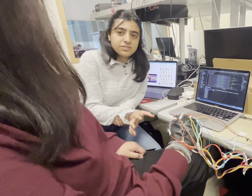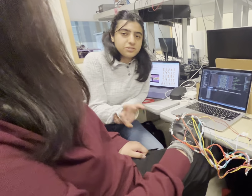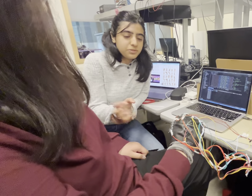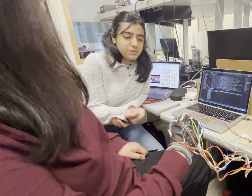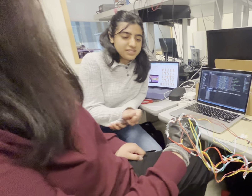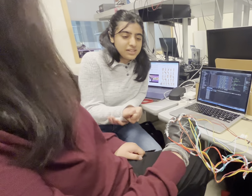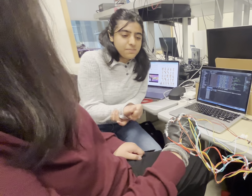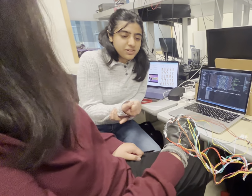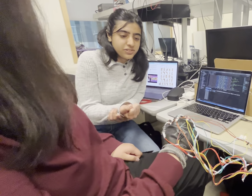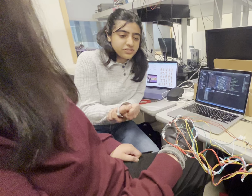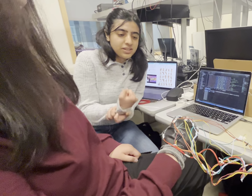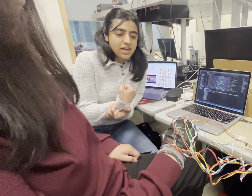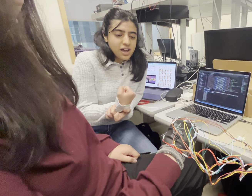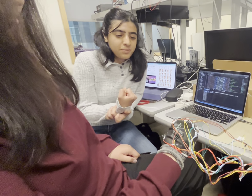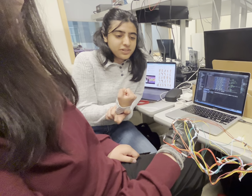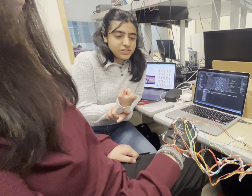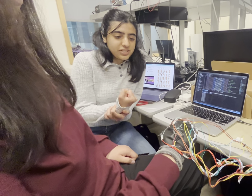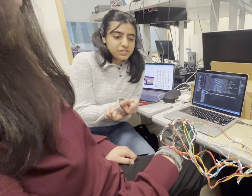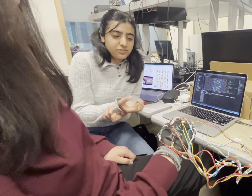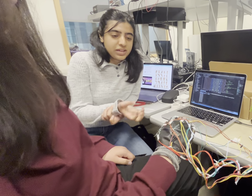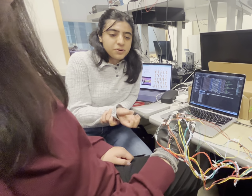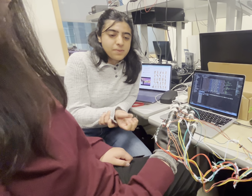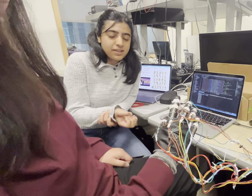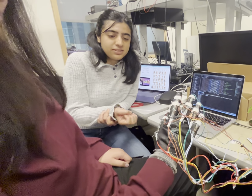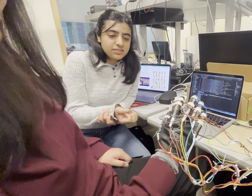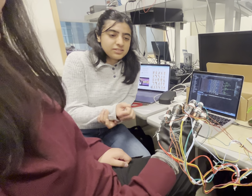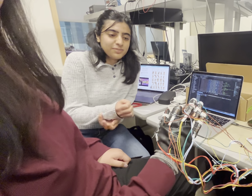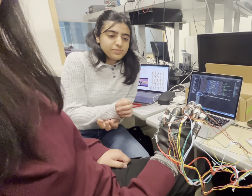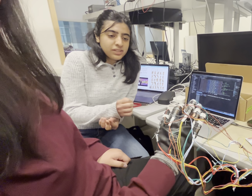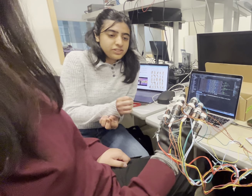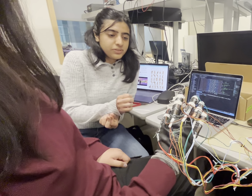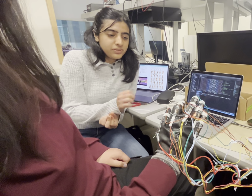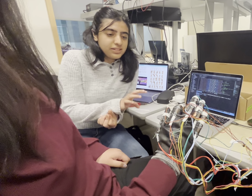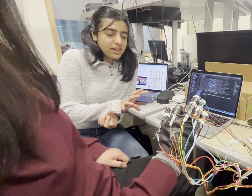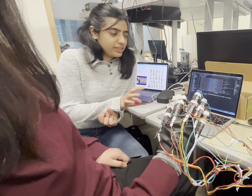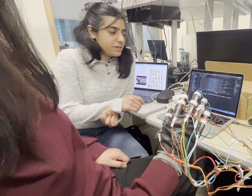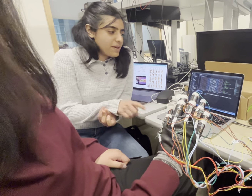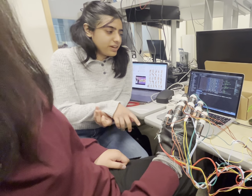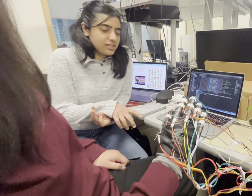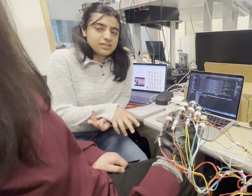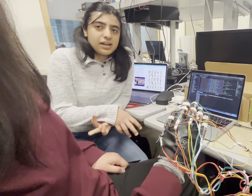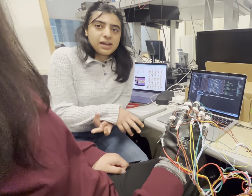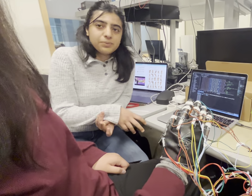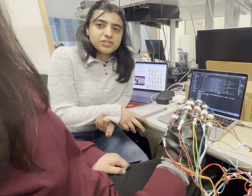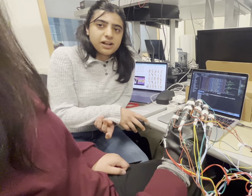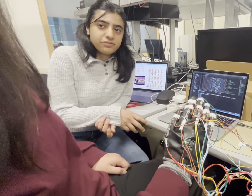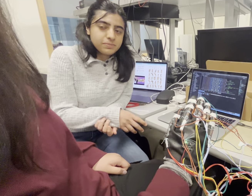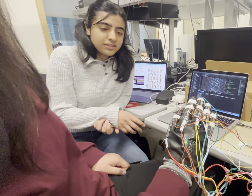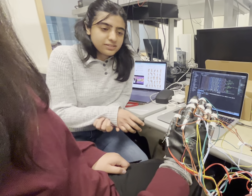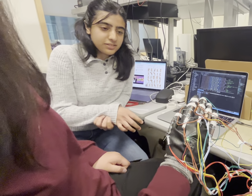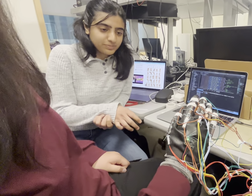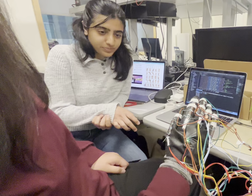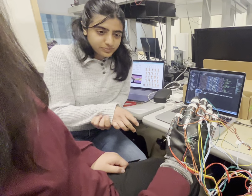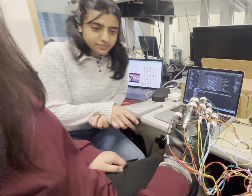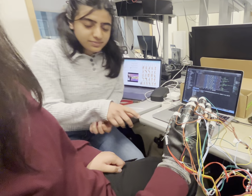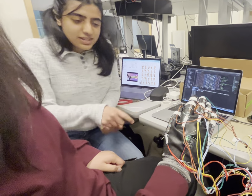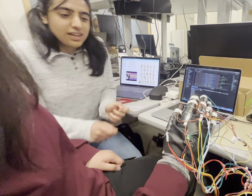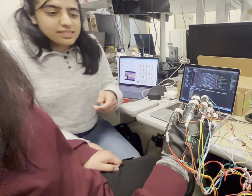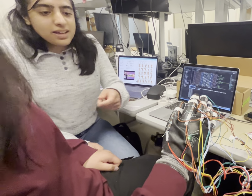which basically measures how much each finger bends Okay. to detect the American Sign Language alphabets. And then